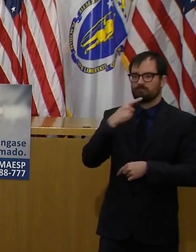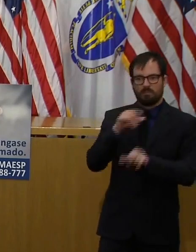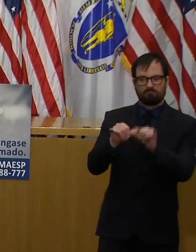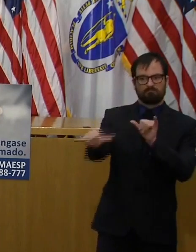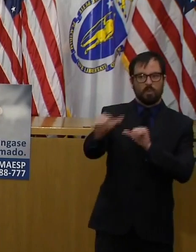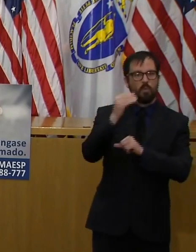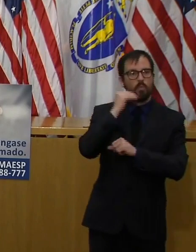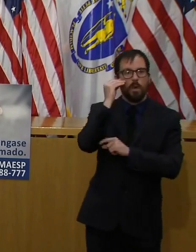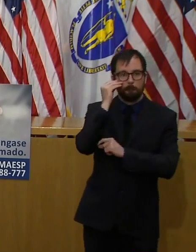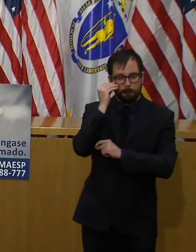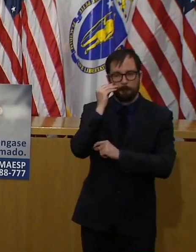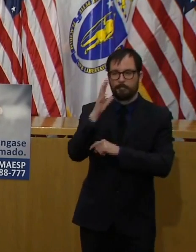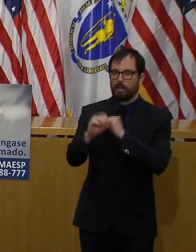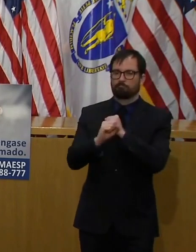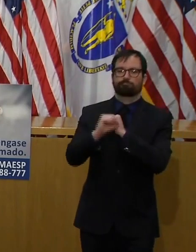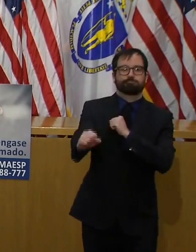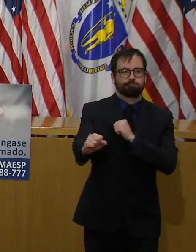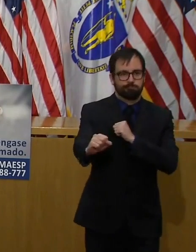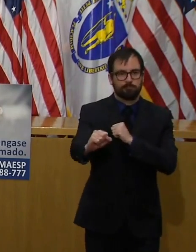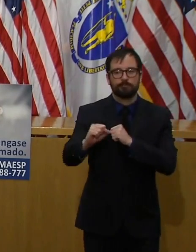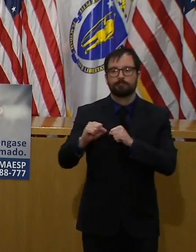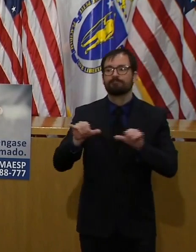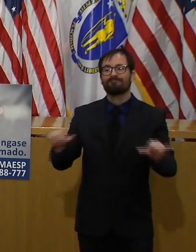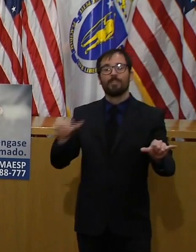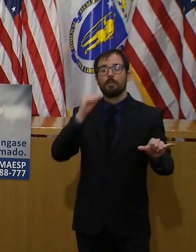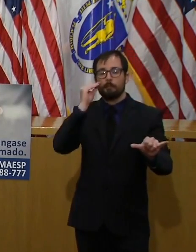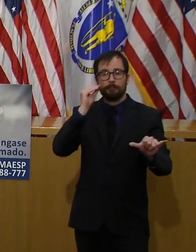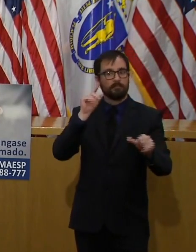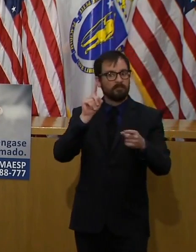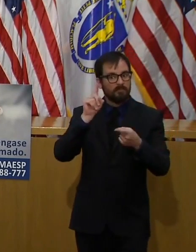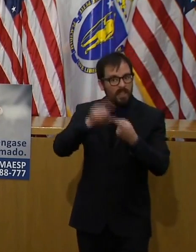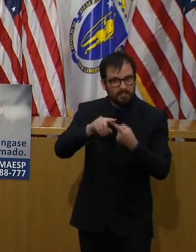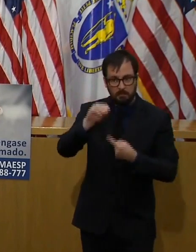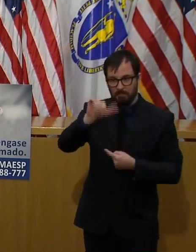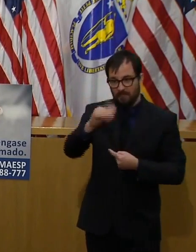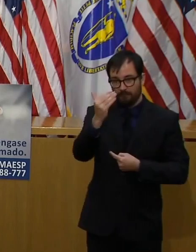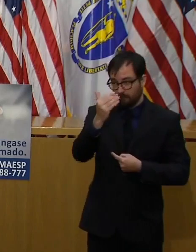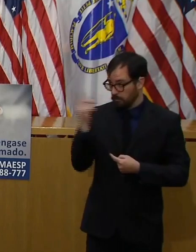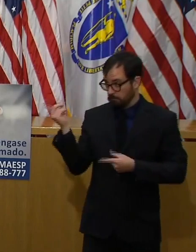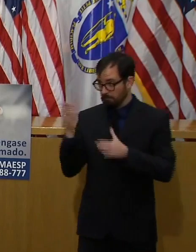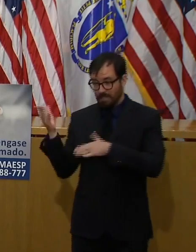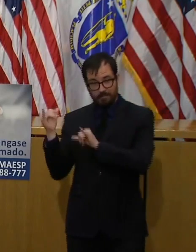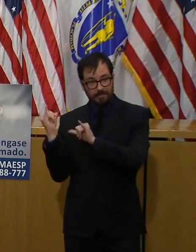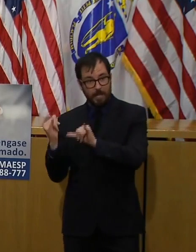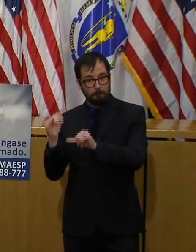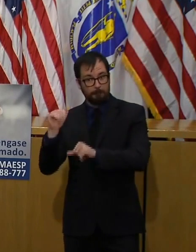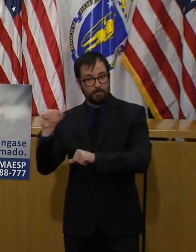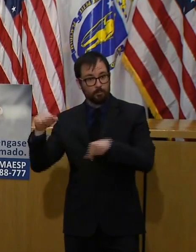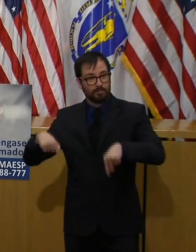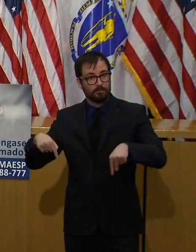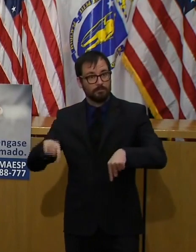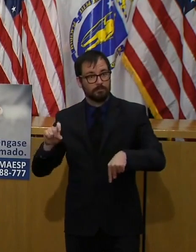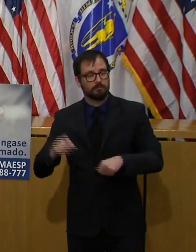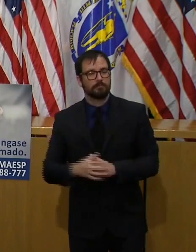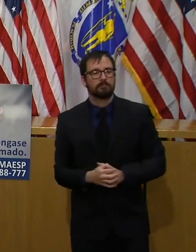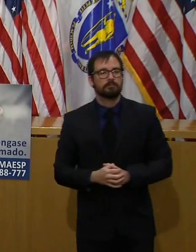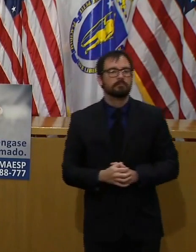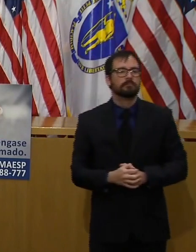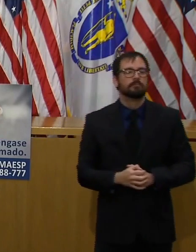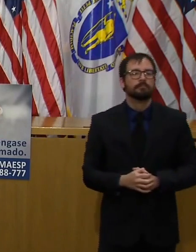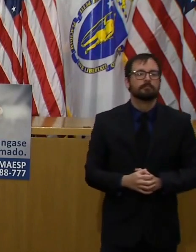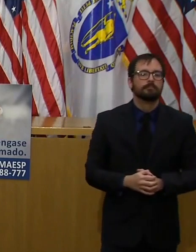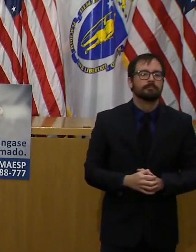We've been, we continue to look at the data. We continue to talk to the folks in the public health and healthcare community about that.